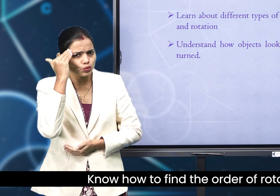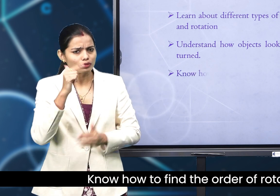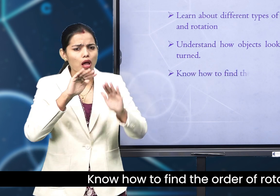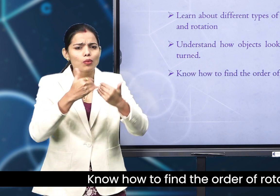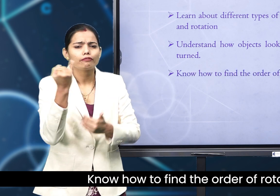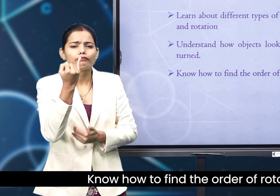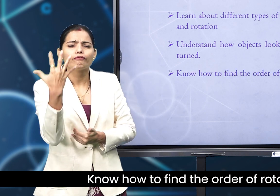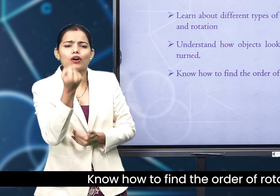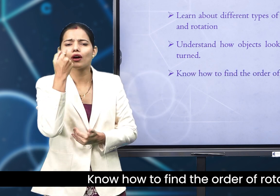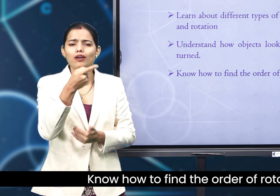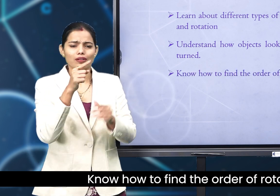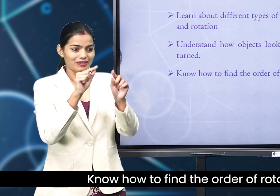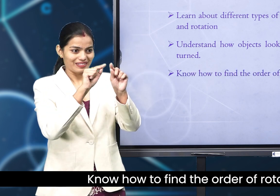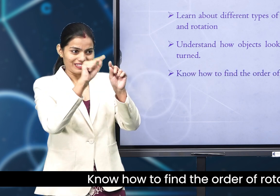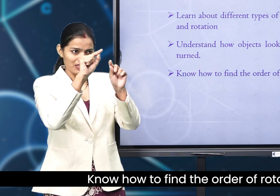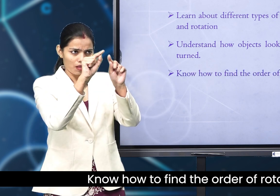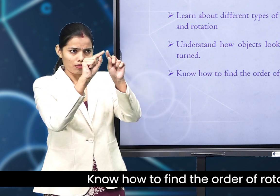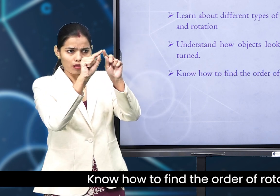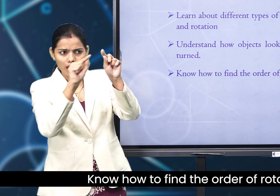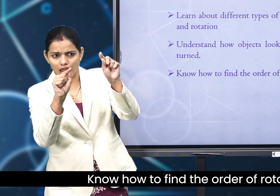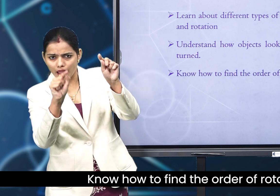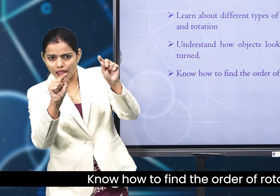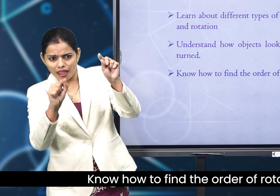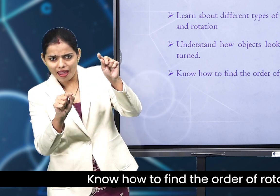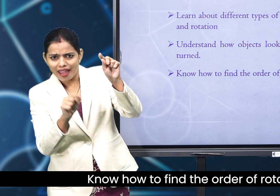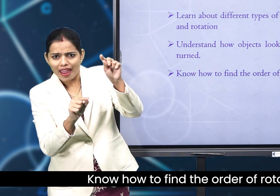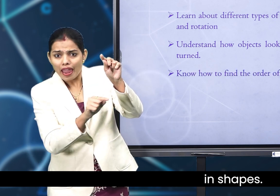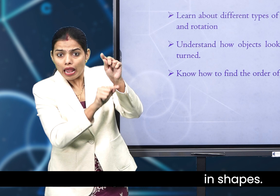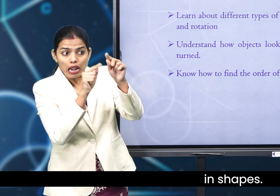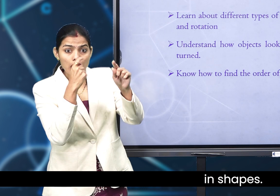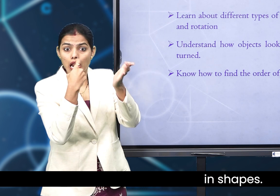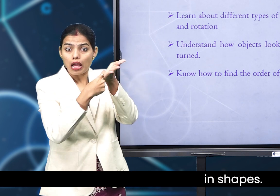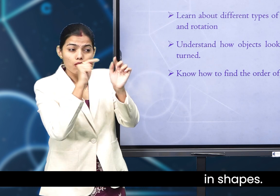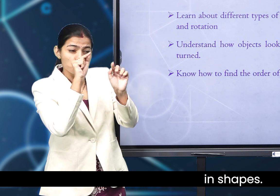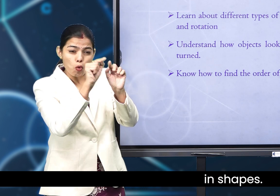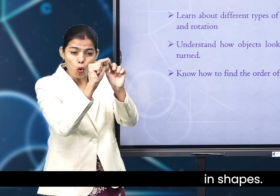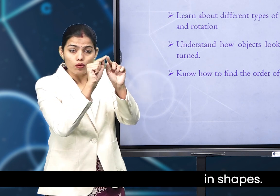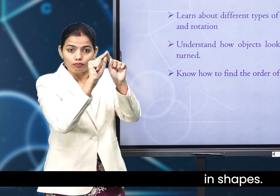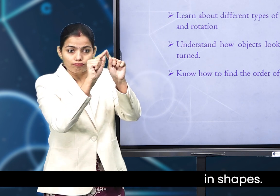Know how to find the order of rotational symmetry in shapes.